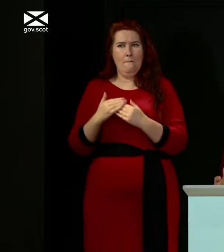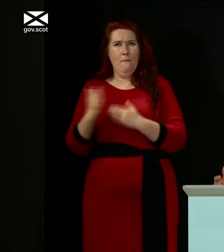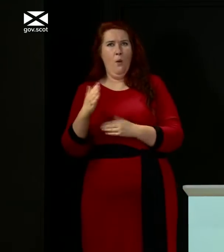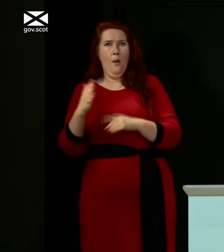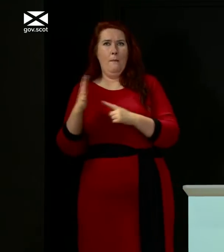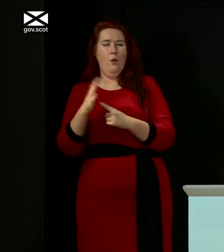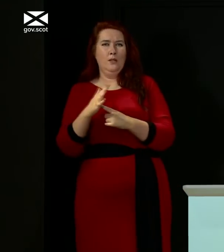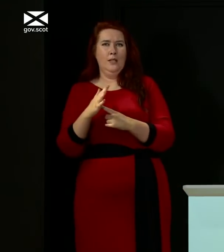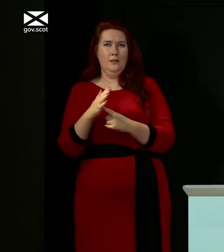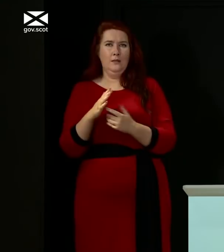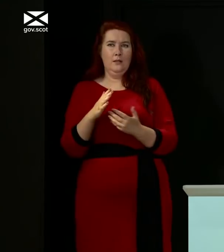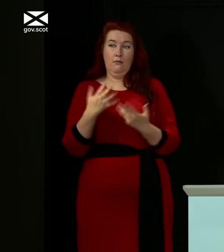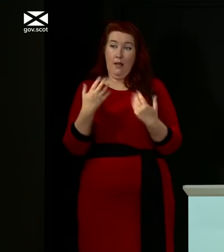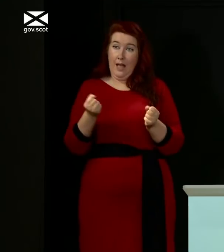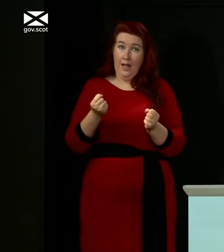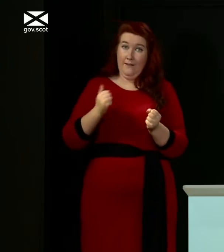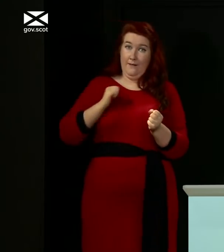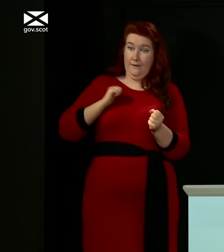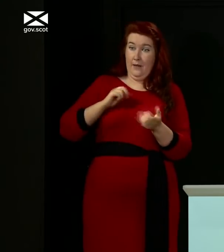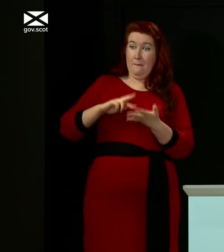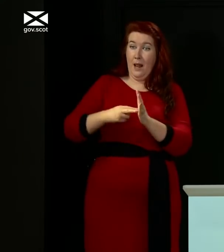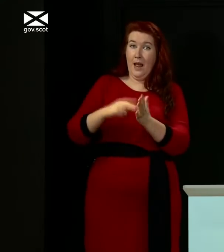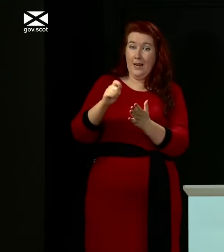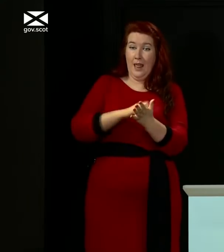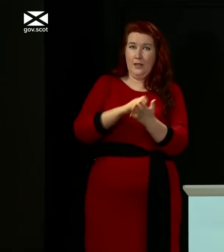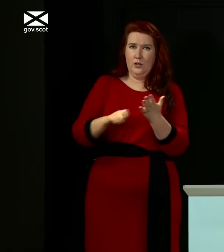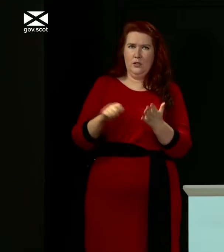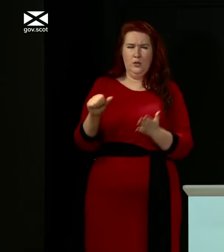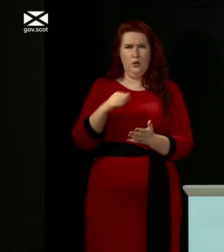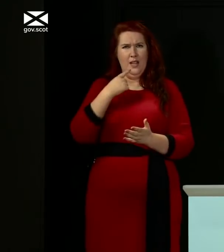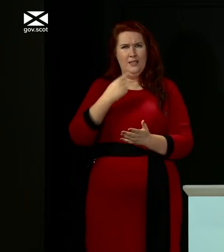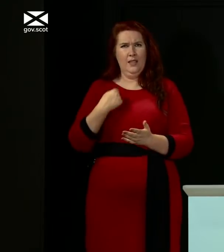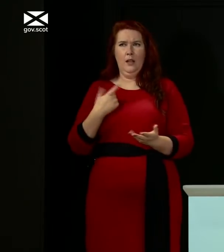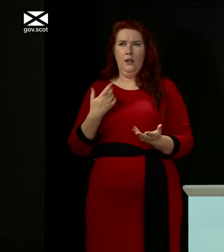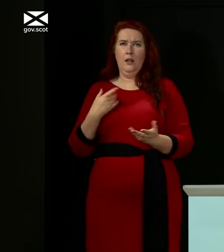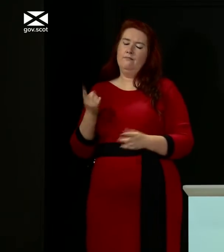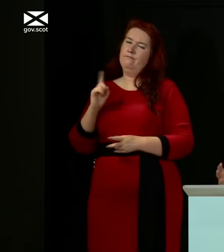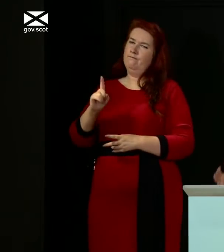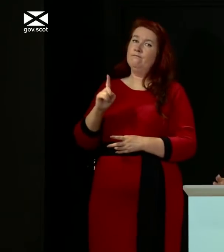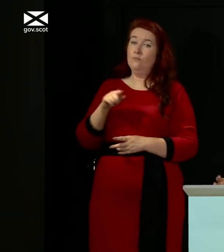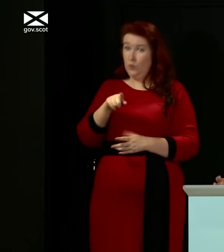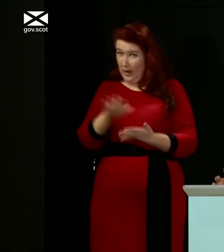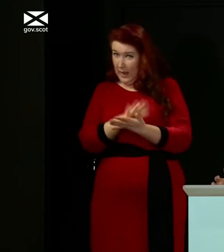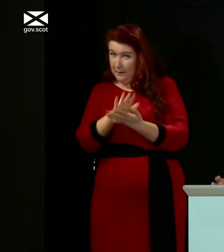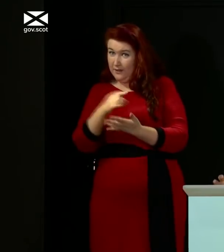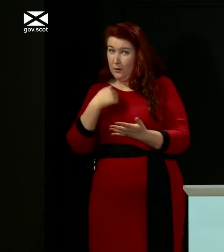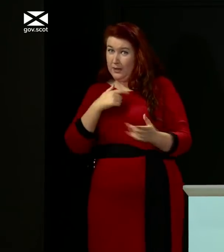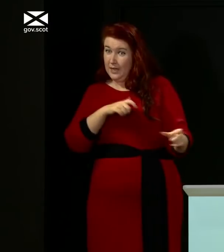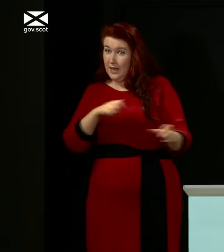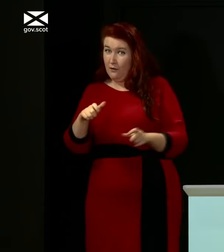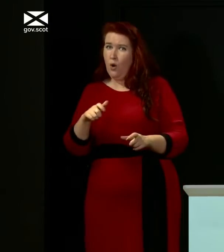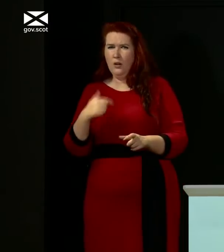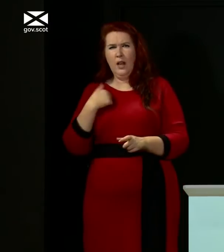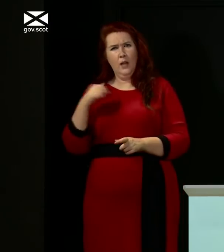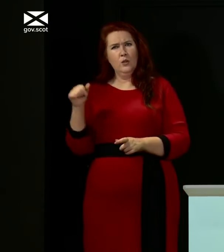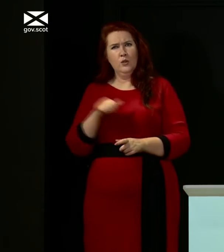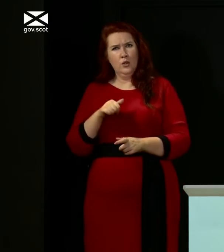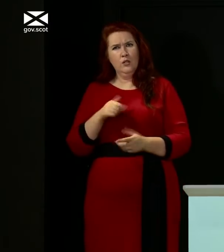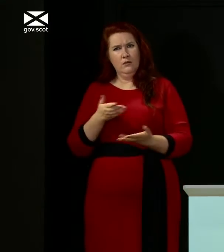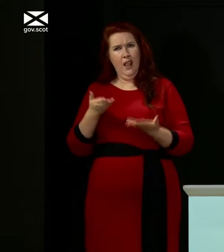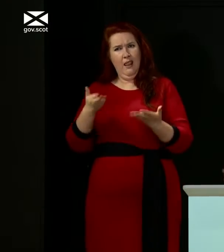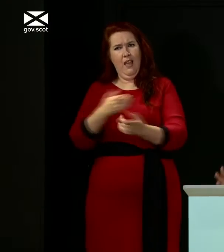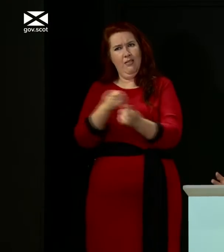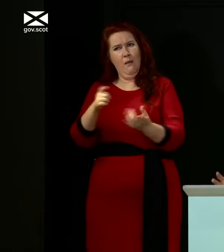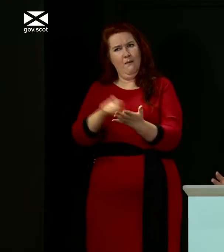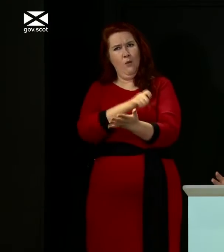normal times that when there's a scheduled election for somebody like me to put myself before the public and say, are you happy for me to continue, that we try to let that happen